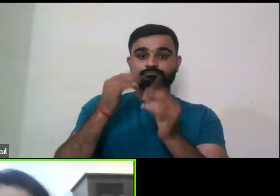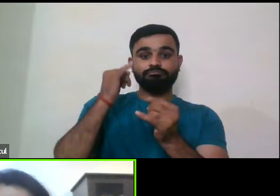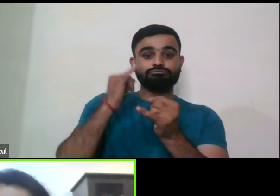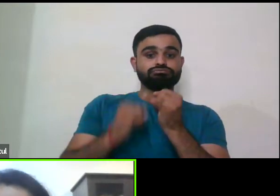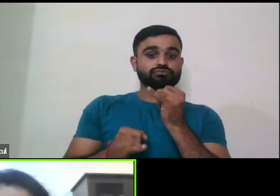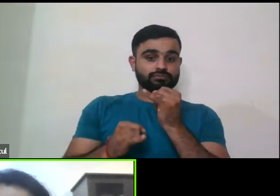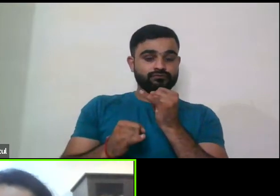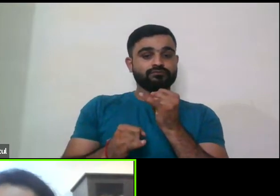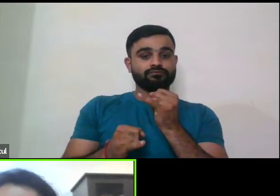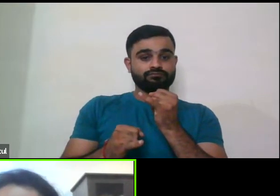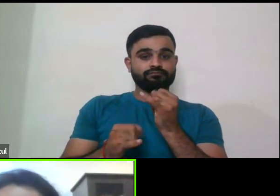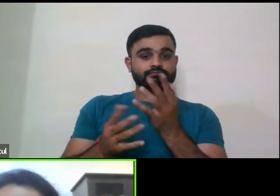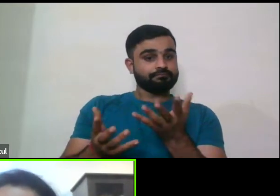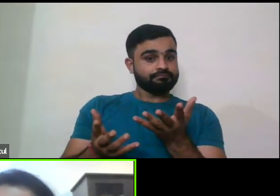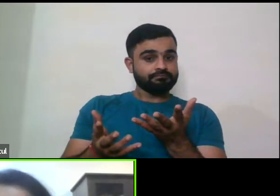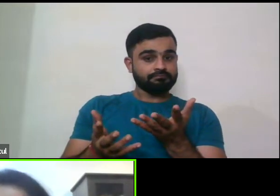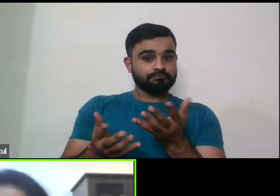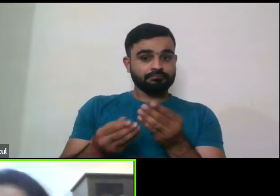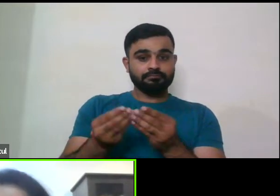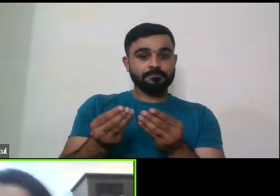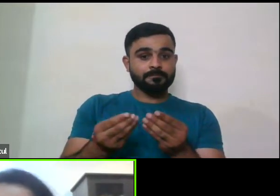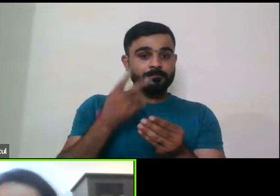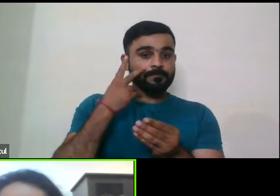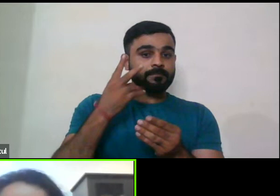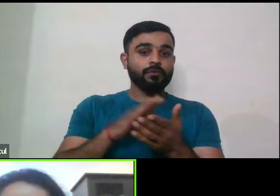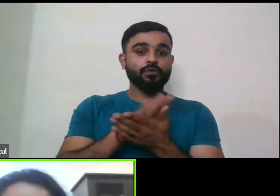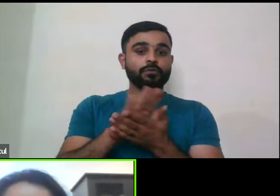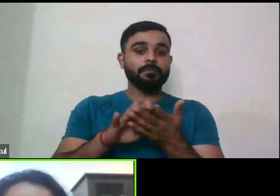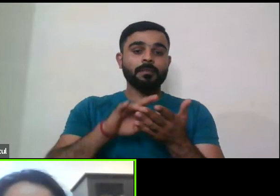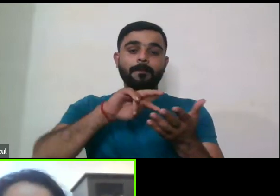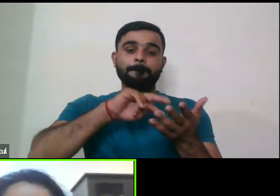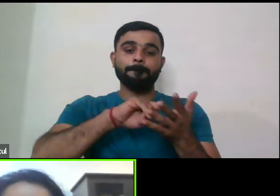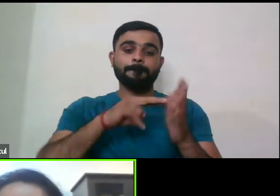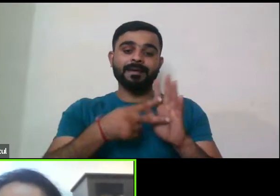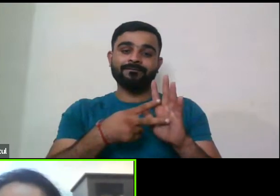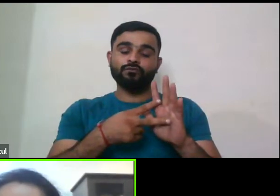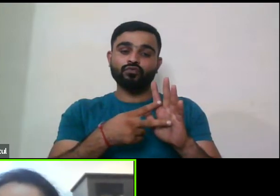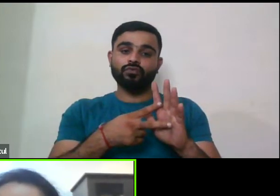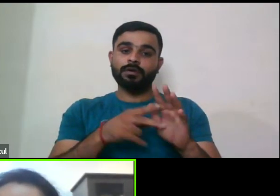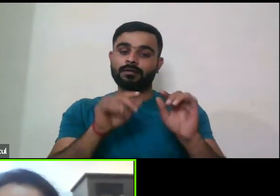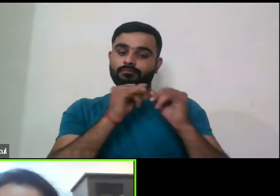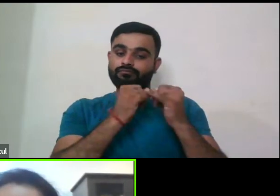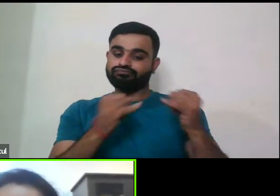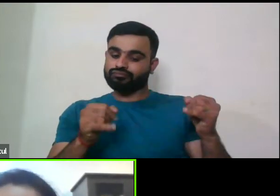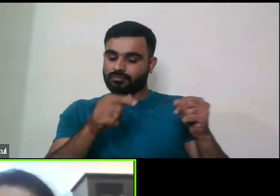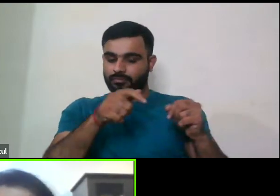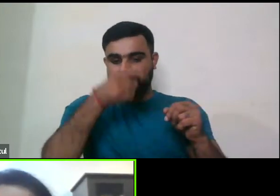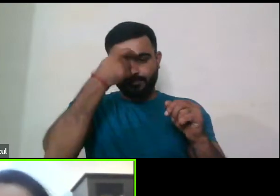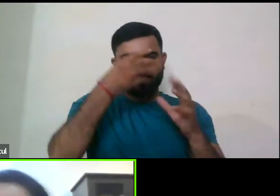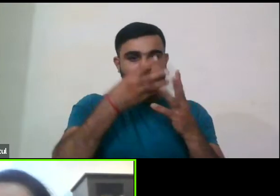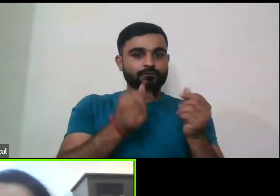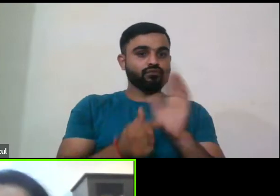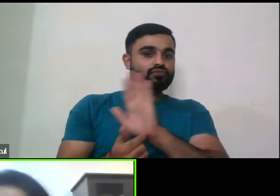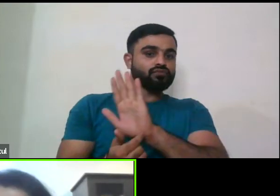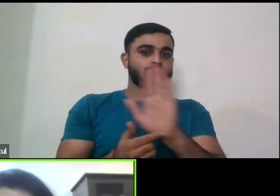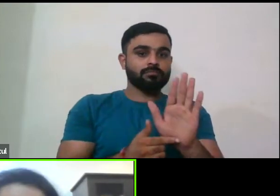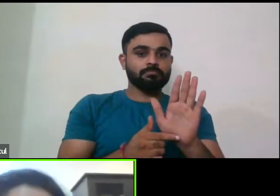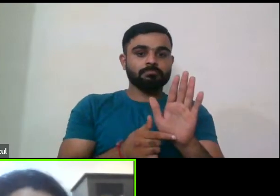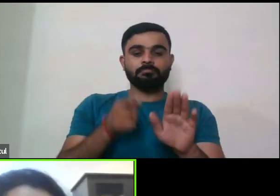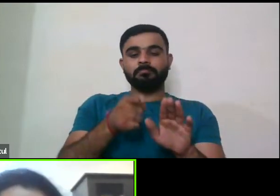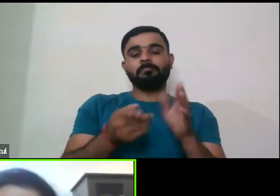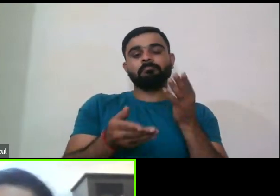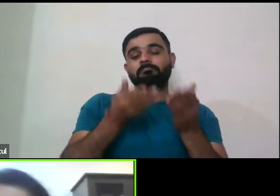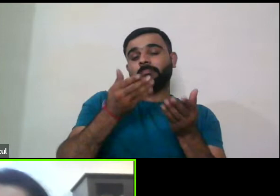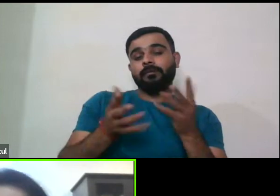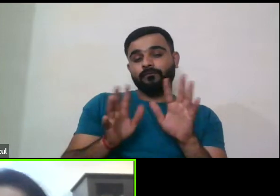itself. It is not seen as a means of addressing the underlying issues, which is why you see that despite